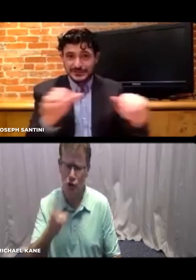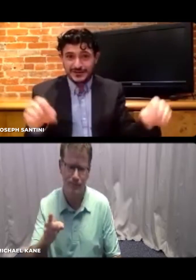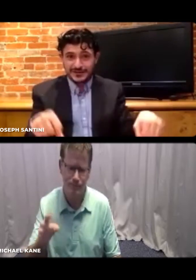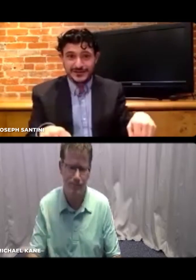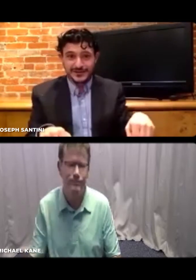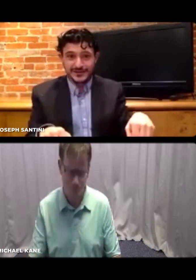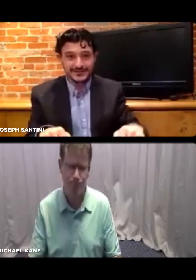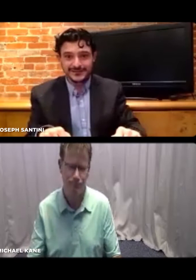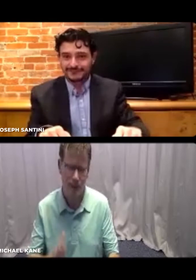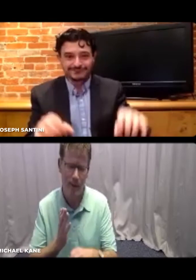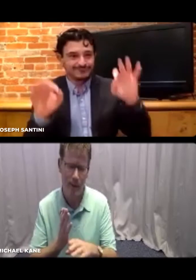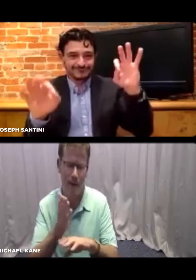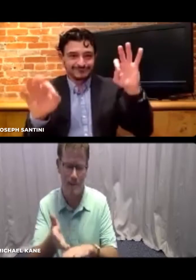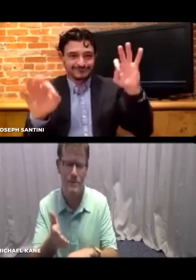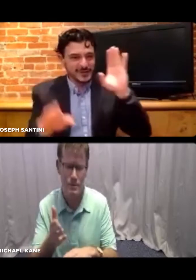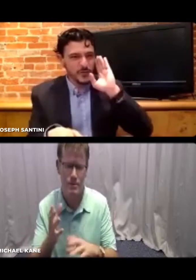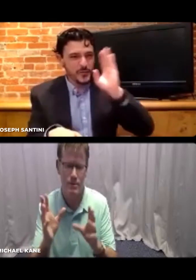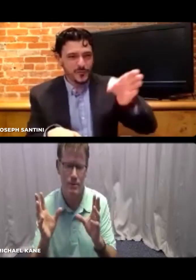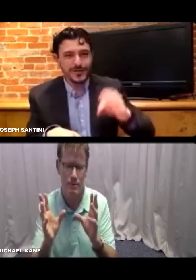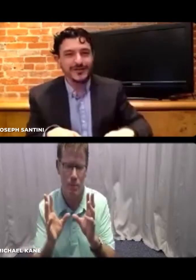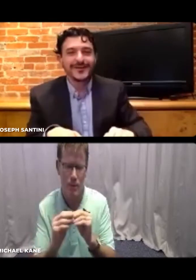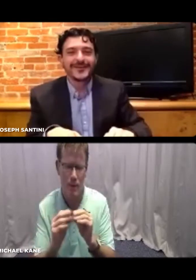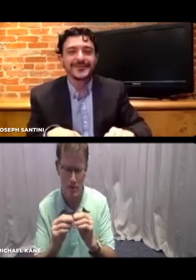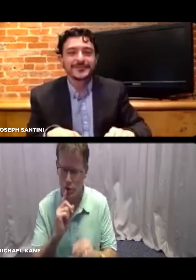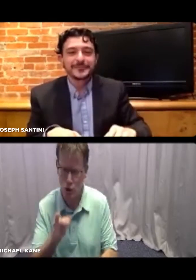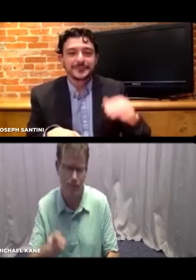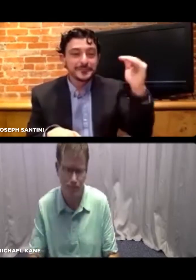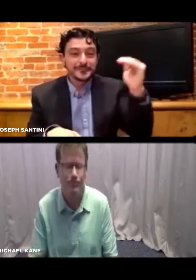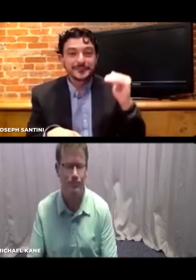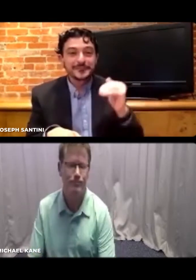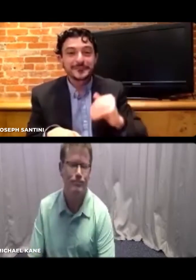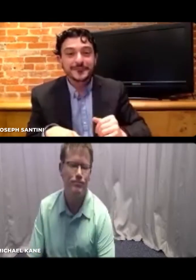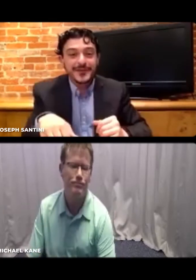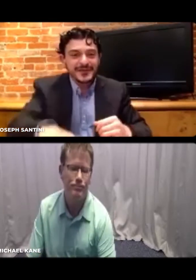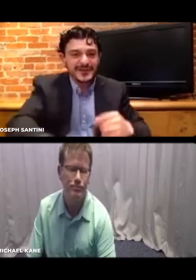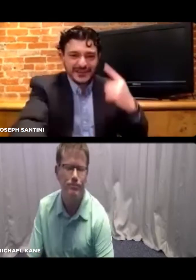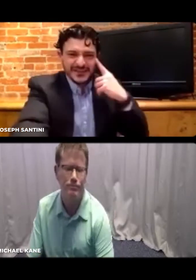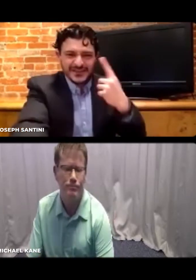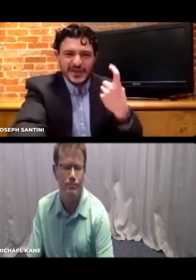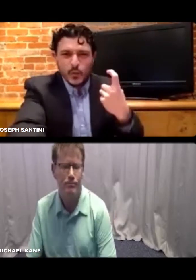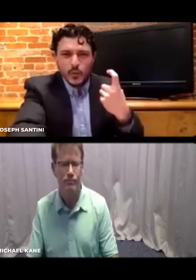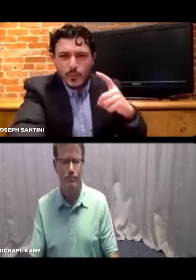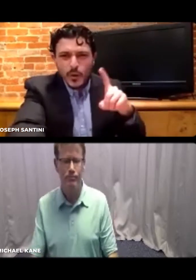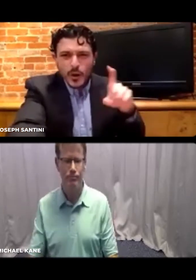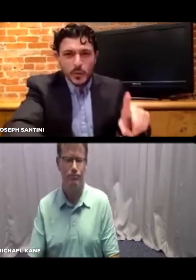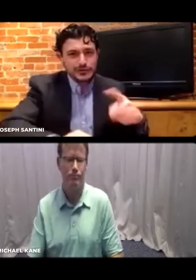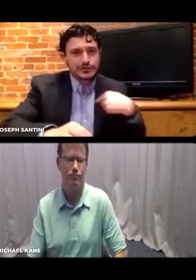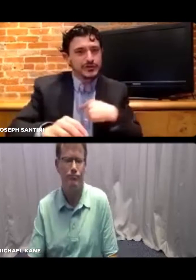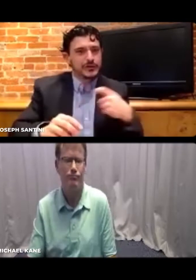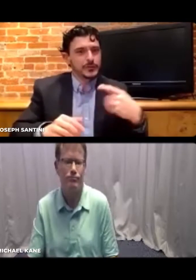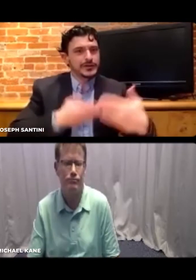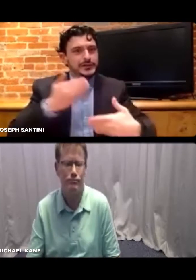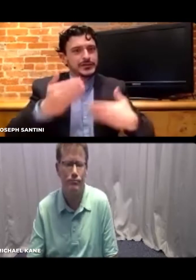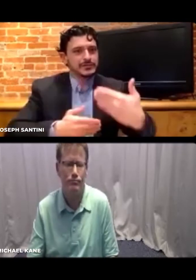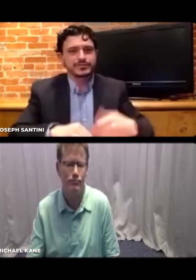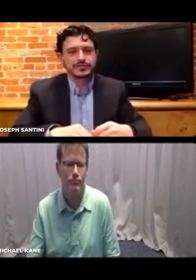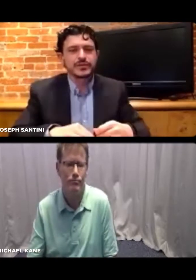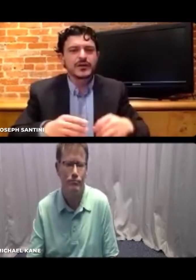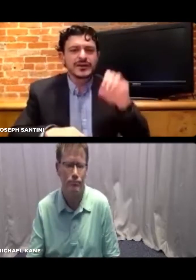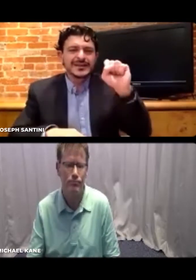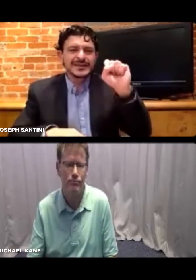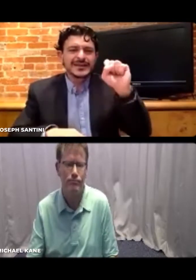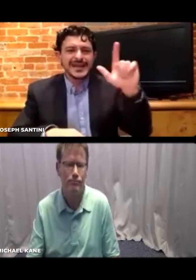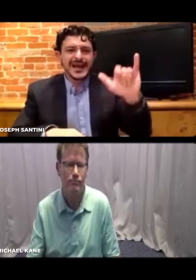information? Sure thing. I can do that afterward. Okay, I think there's another question.